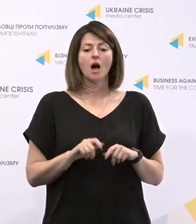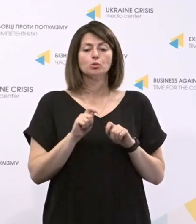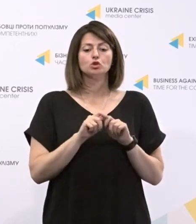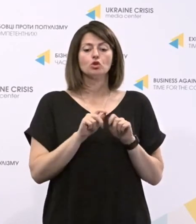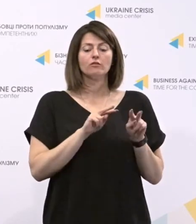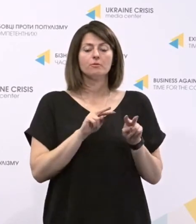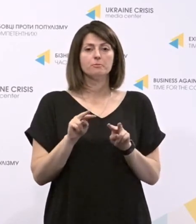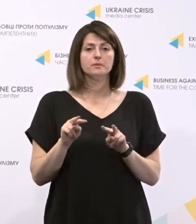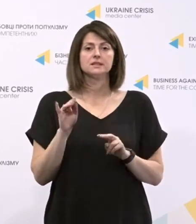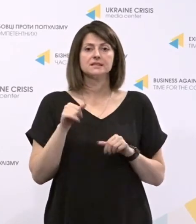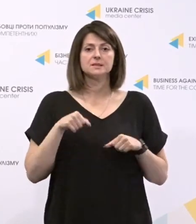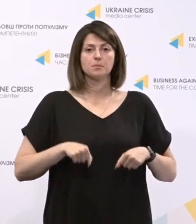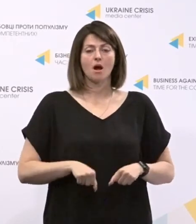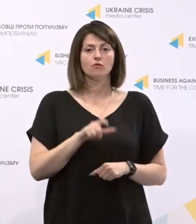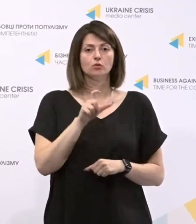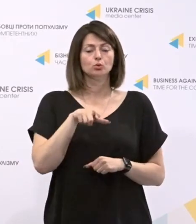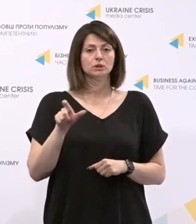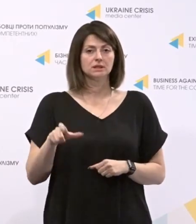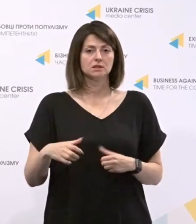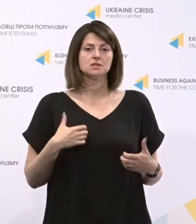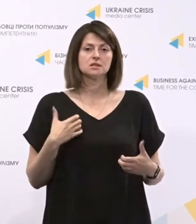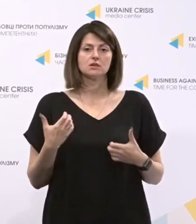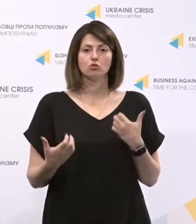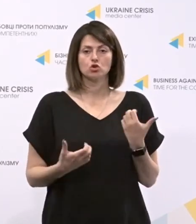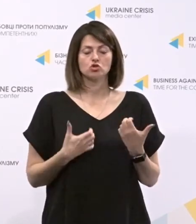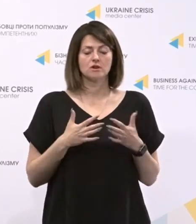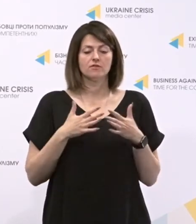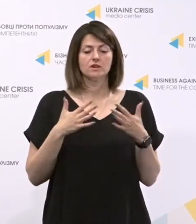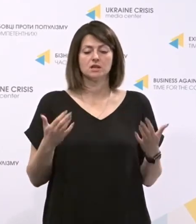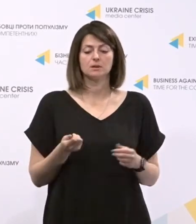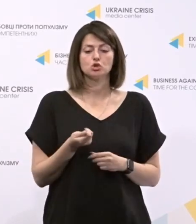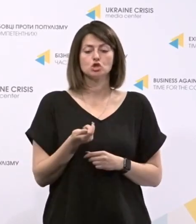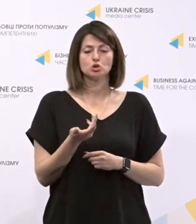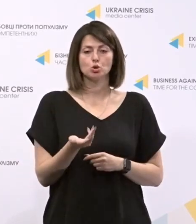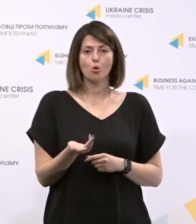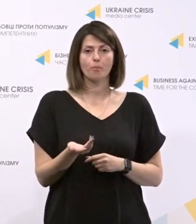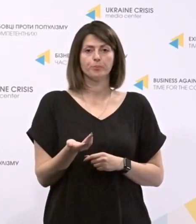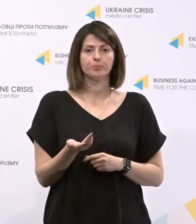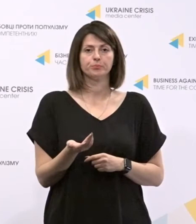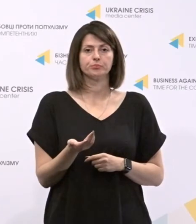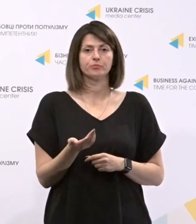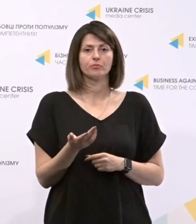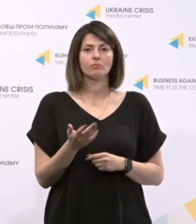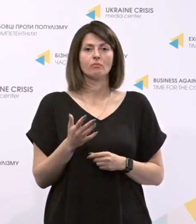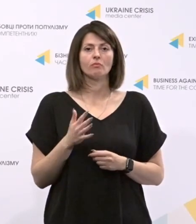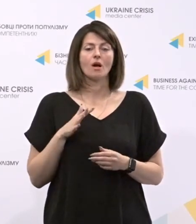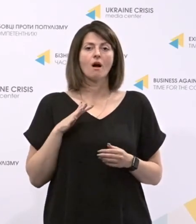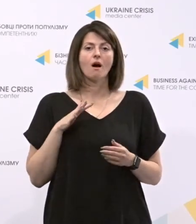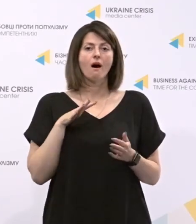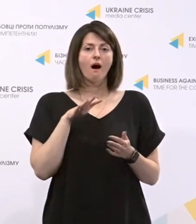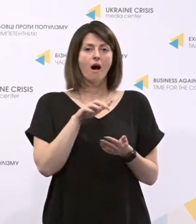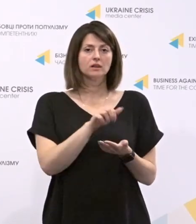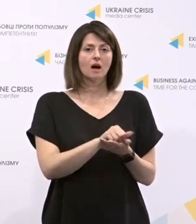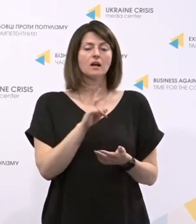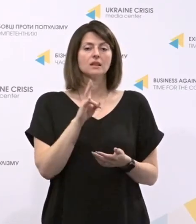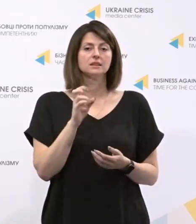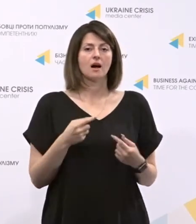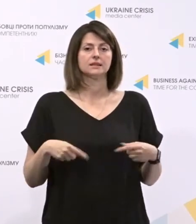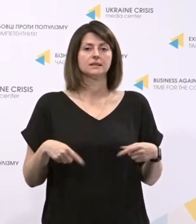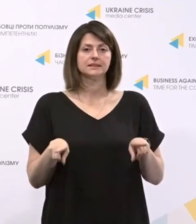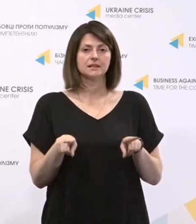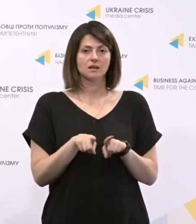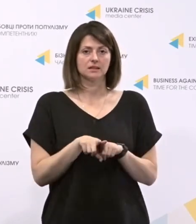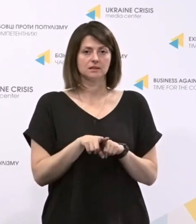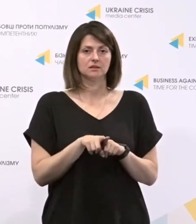of attacks on the exercise of fundamental freedoms, such as the freedom of opinion